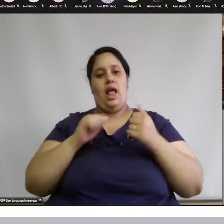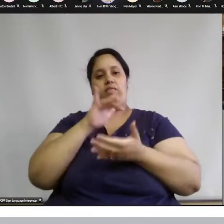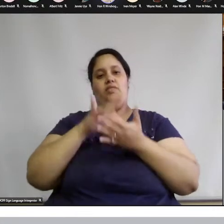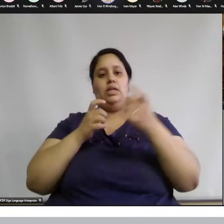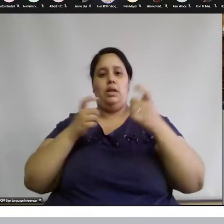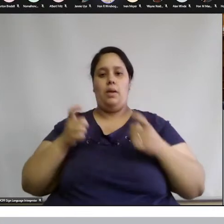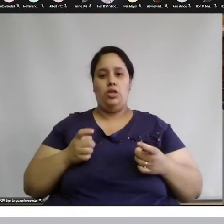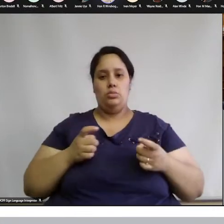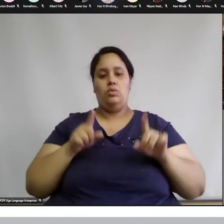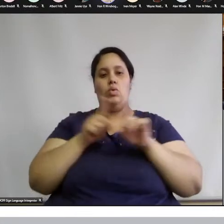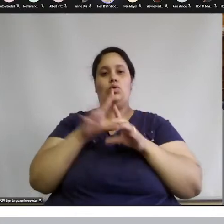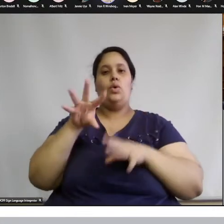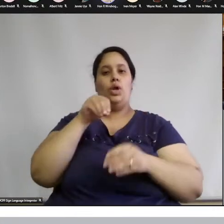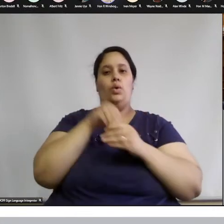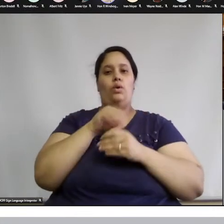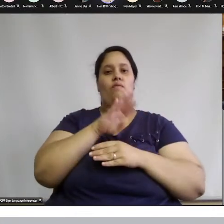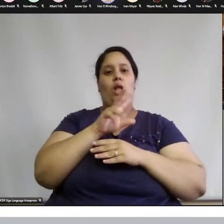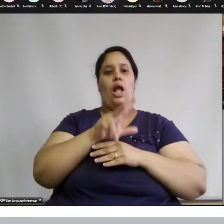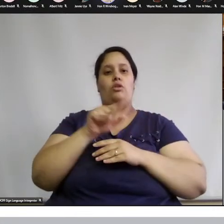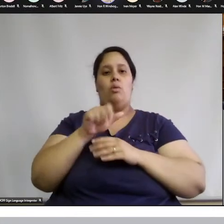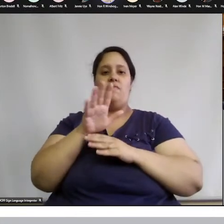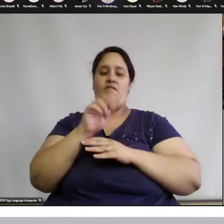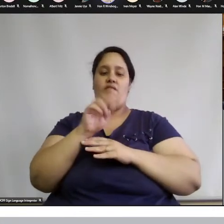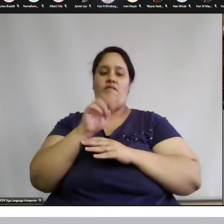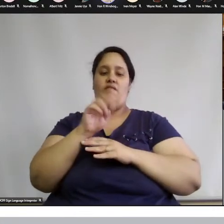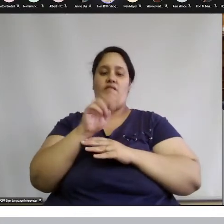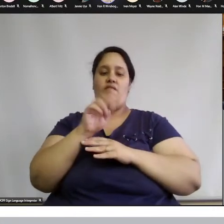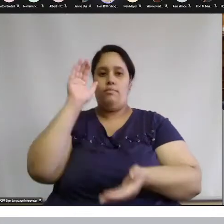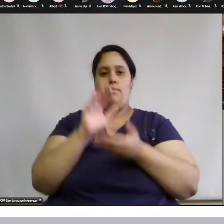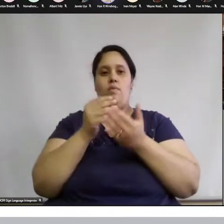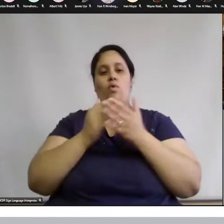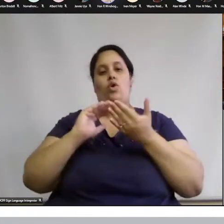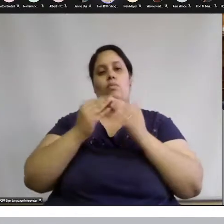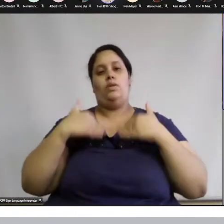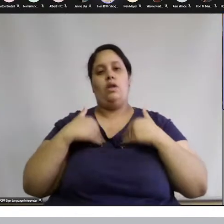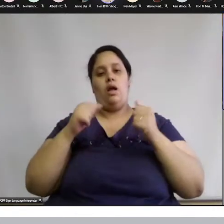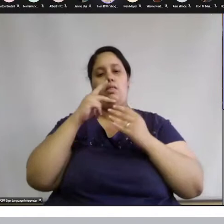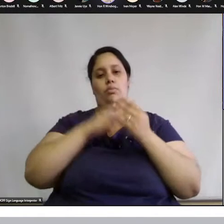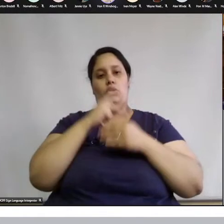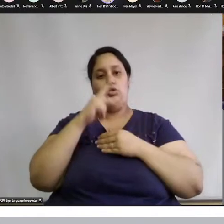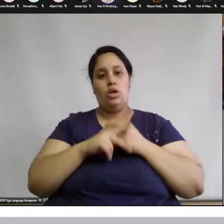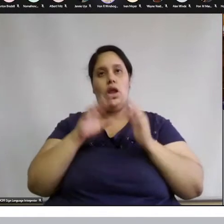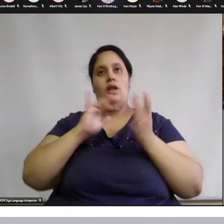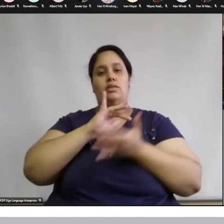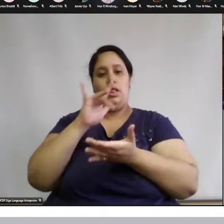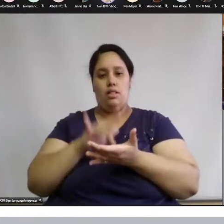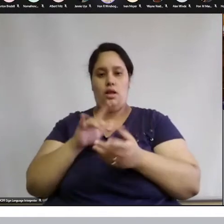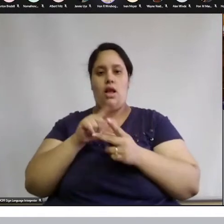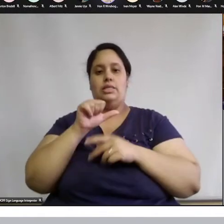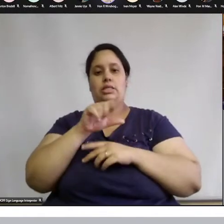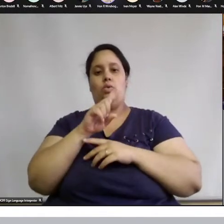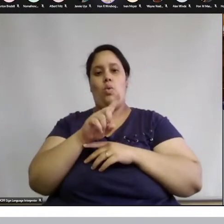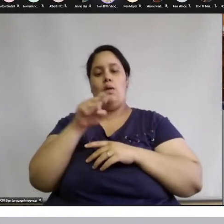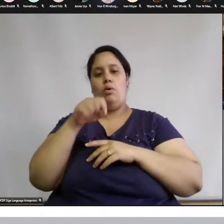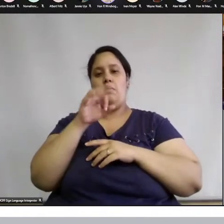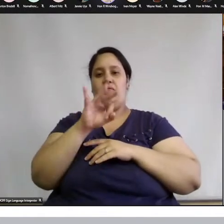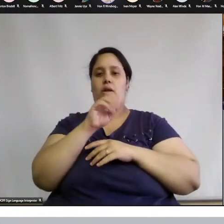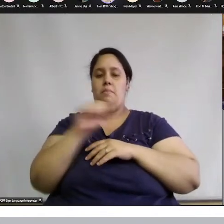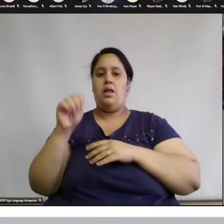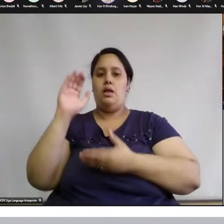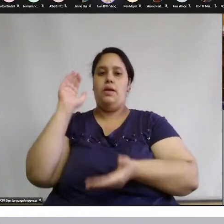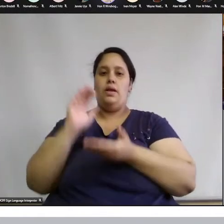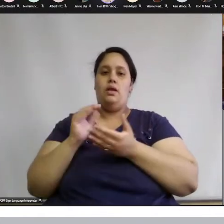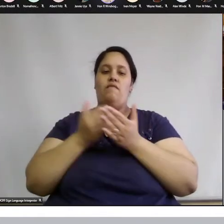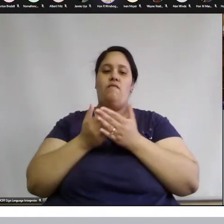management, which includes 48.5 million reduction for community health facilities and 61.3 million